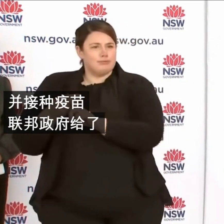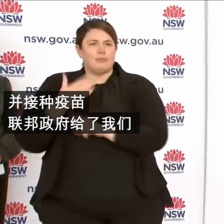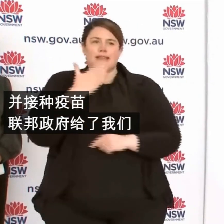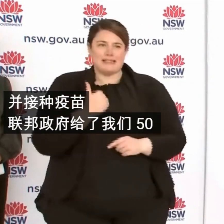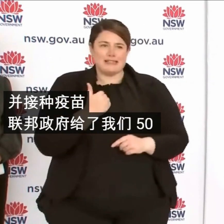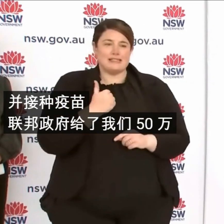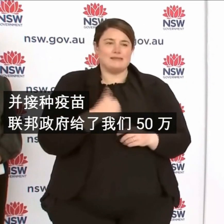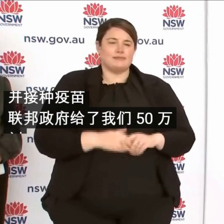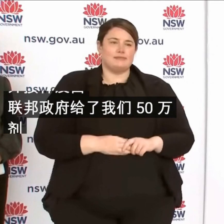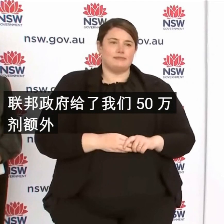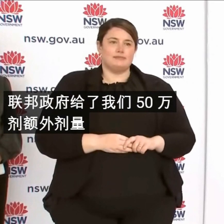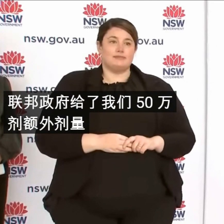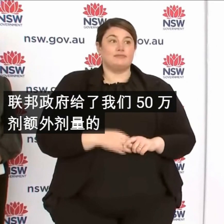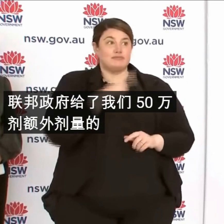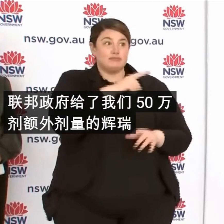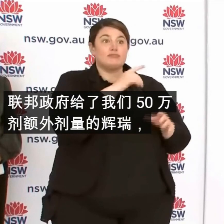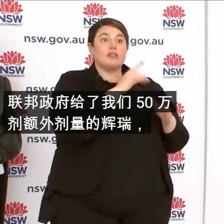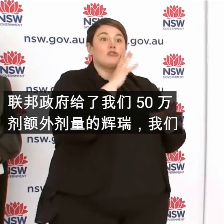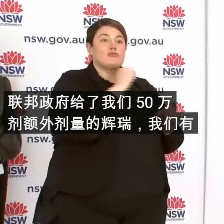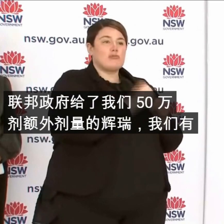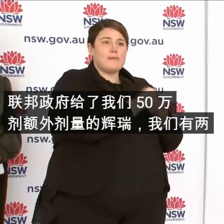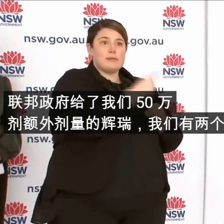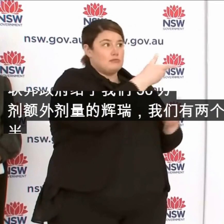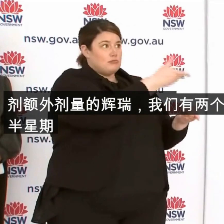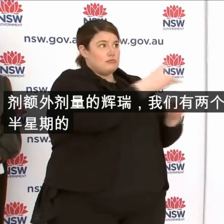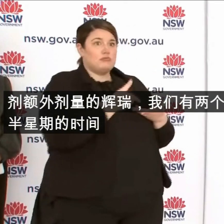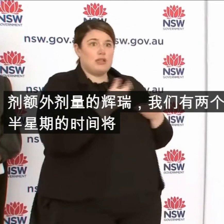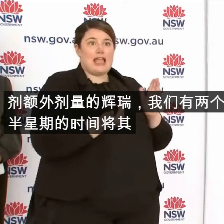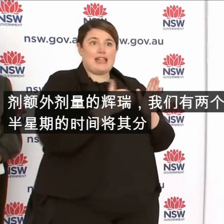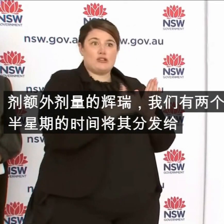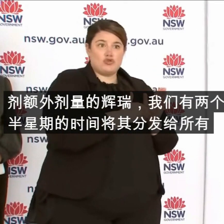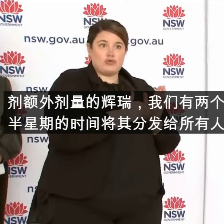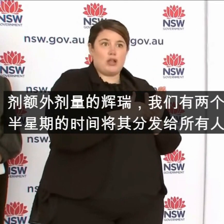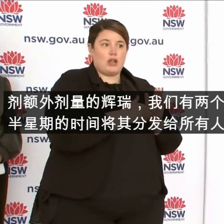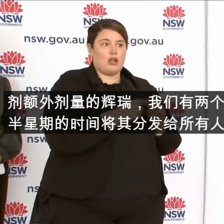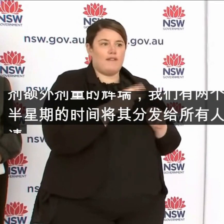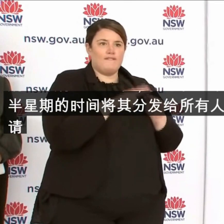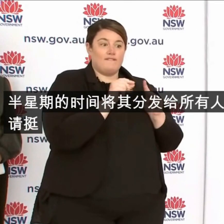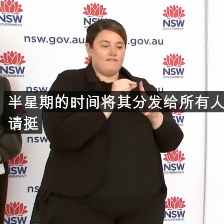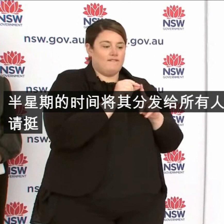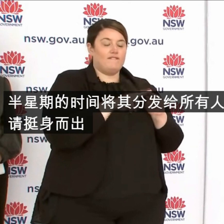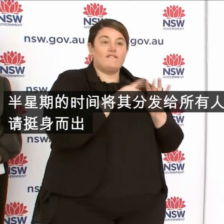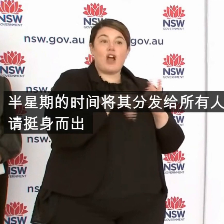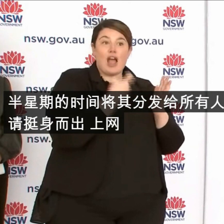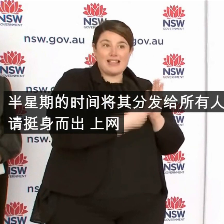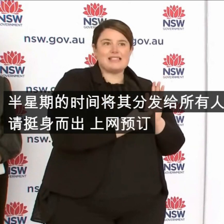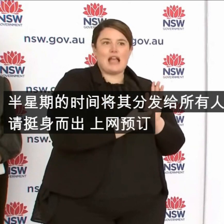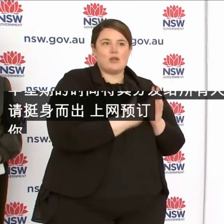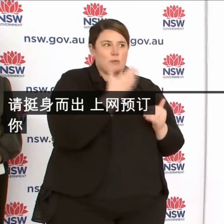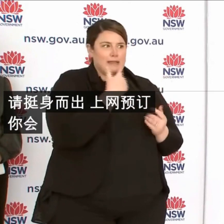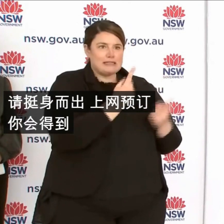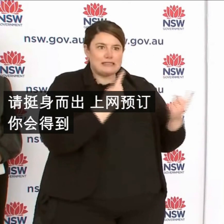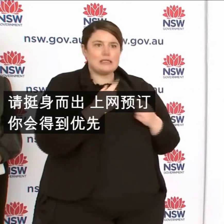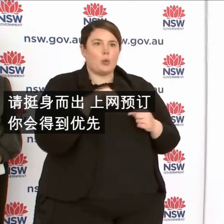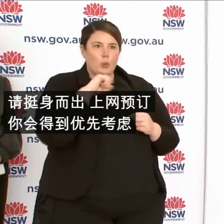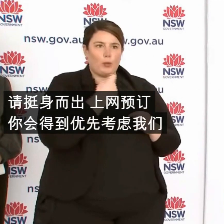us 500,000 extra doses of Pfizer, and we have 2.5 weeks to get it out to everybody. So please come forward, go online and book.